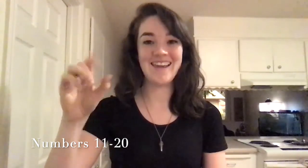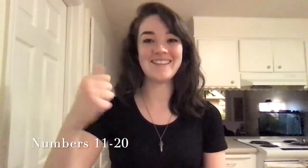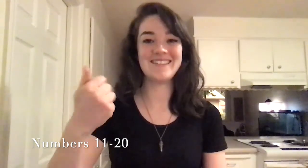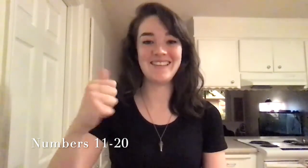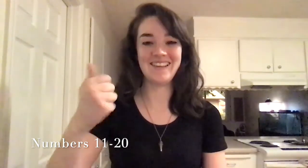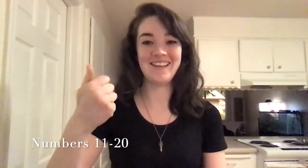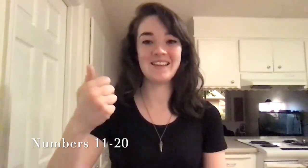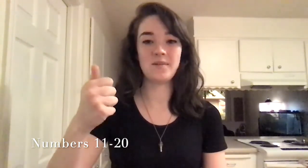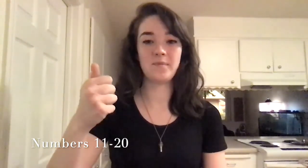18,